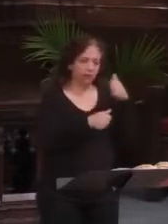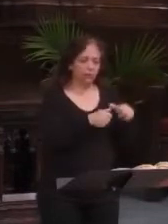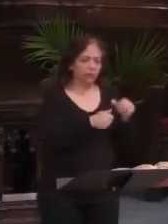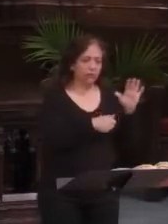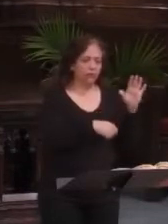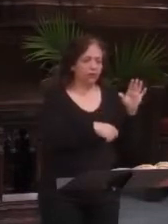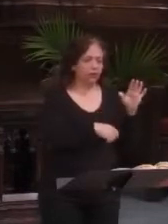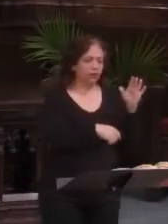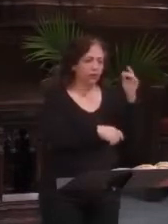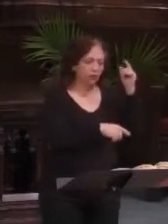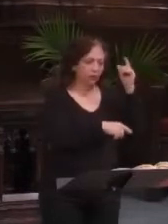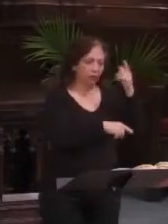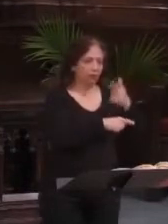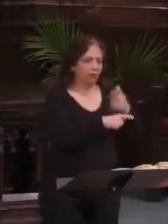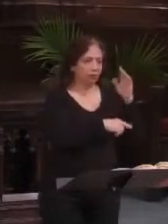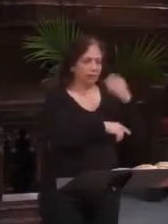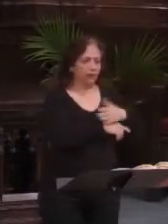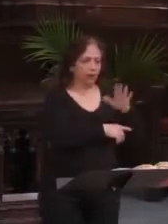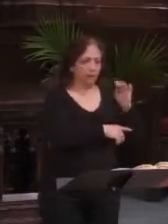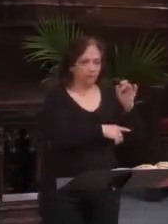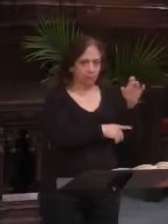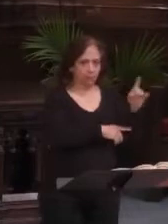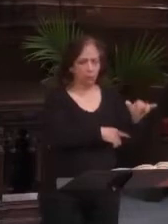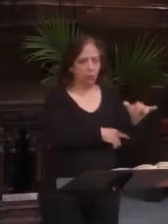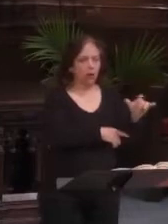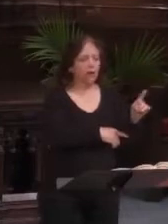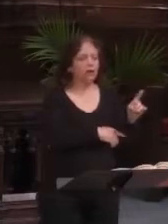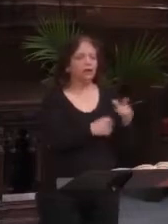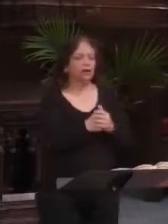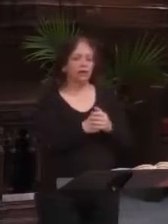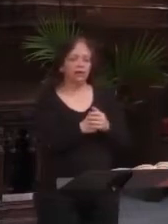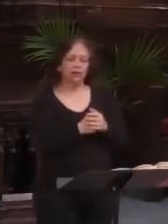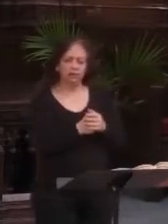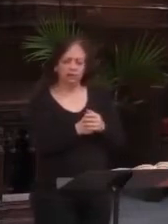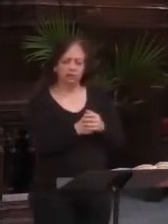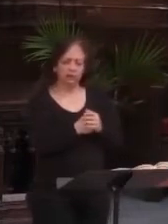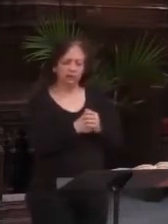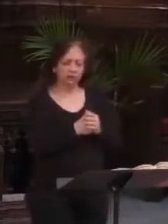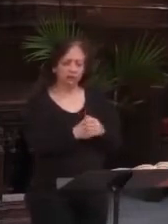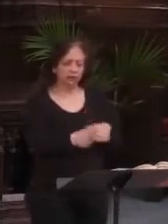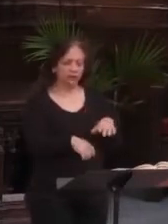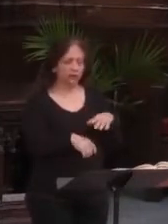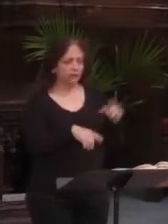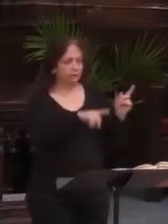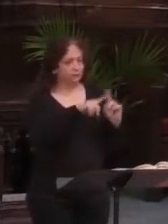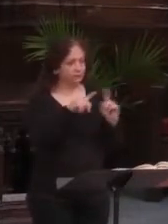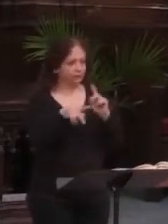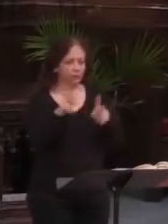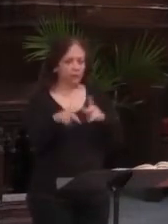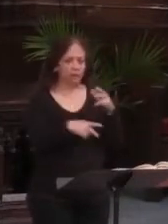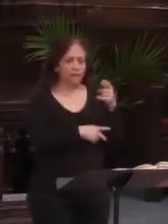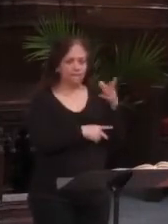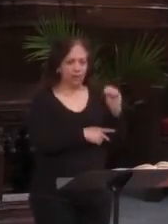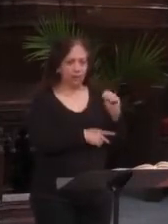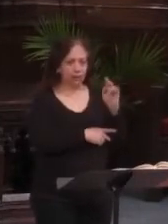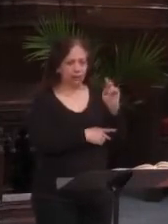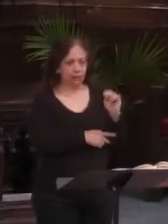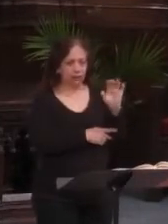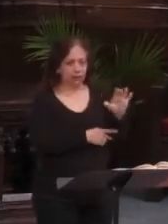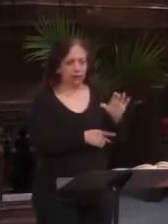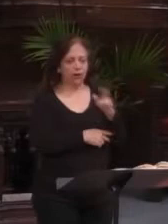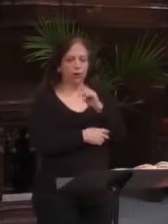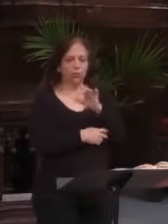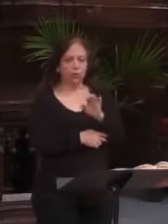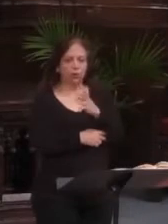to the Toy family in Weymouth, Judy in Minnesota, Pam in North Carolina,